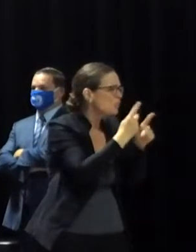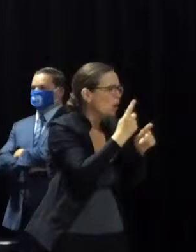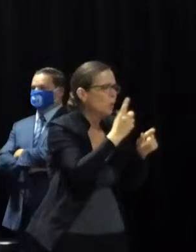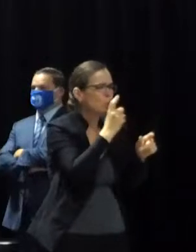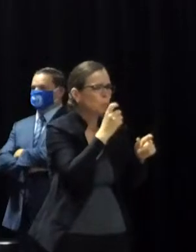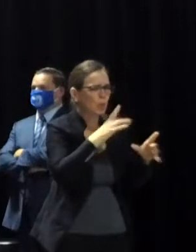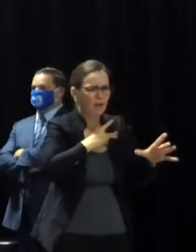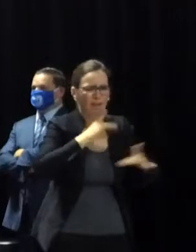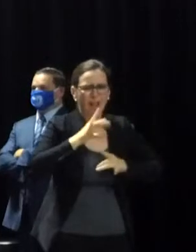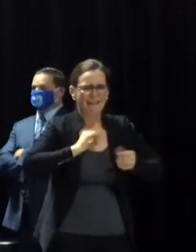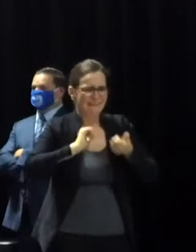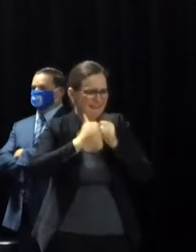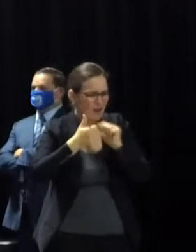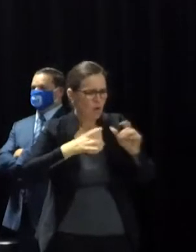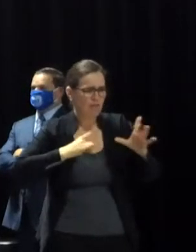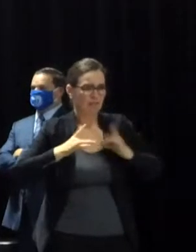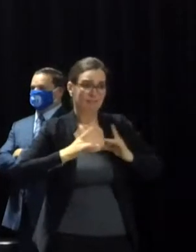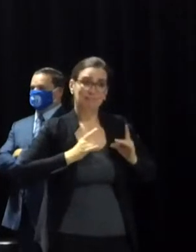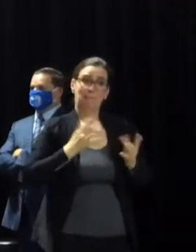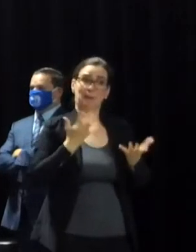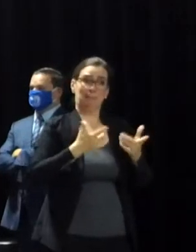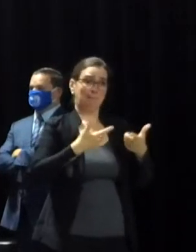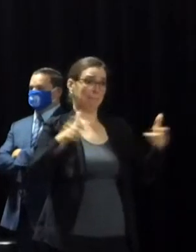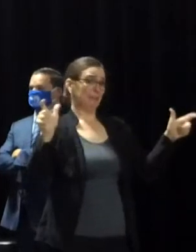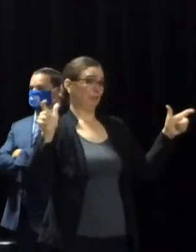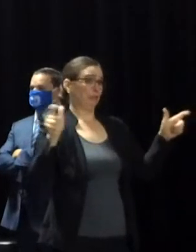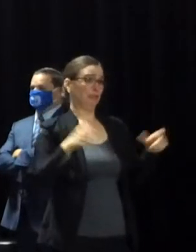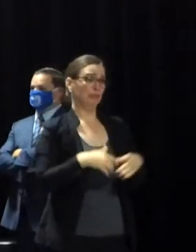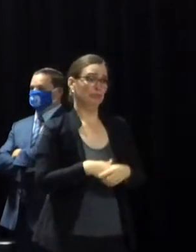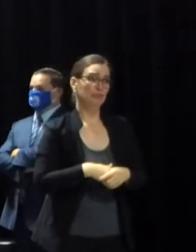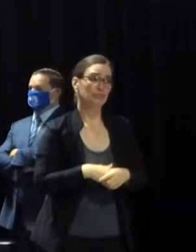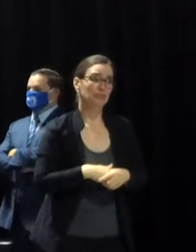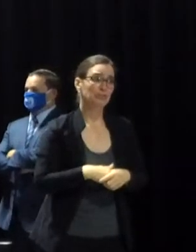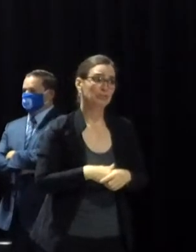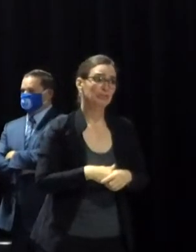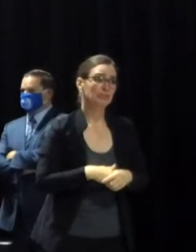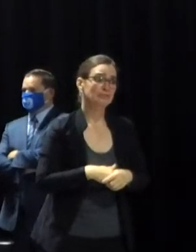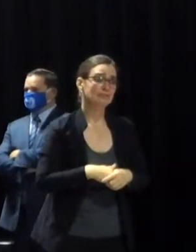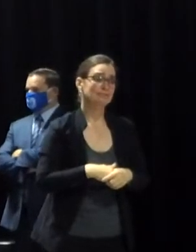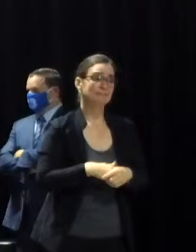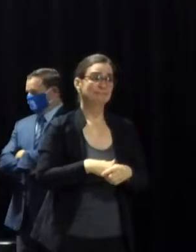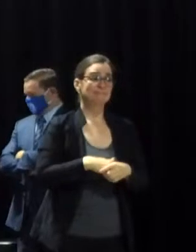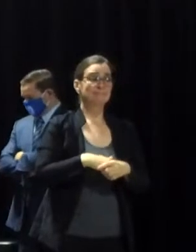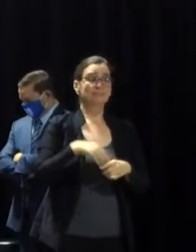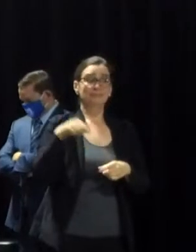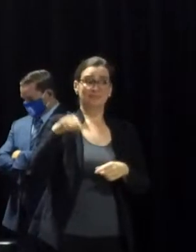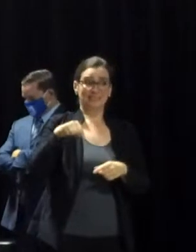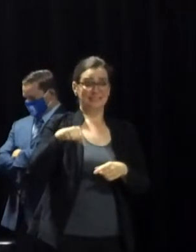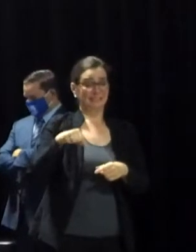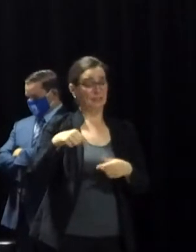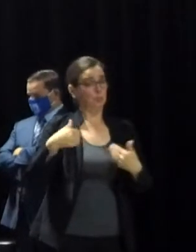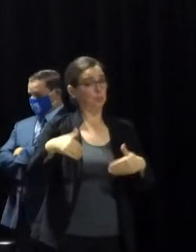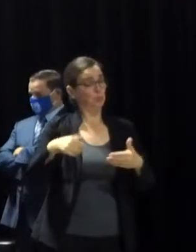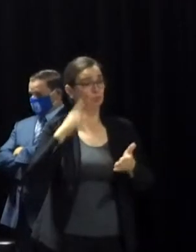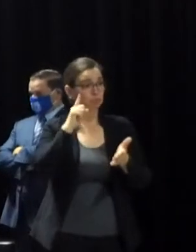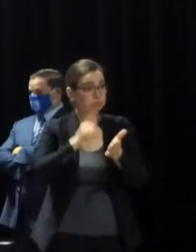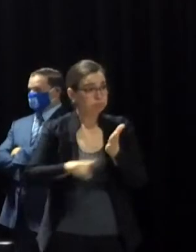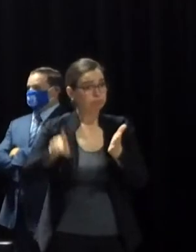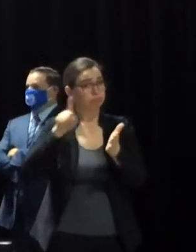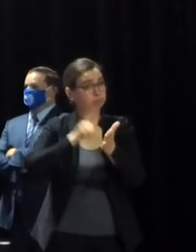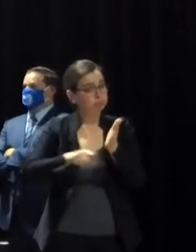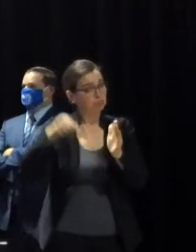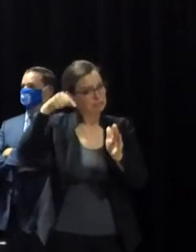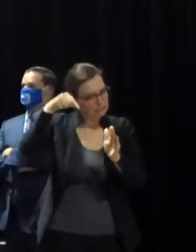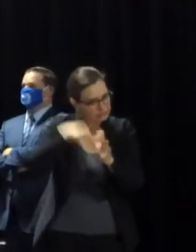tedious work, which my data team actually does. They have to delve into each and every chart and try to find the connectivity.